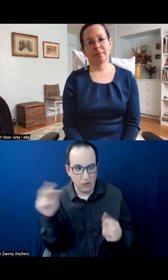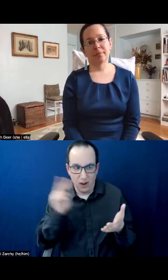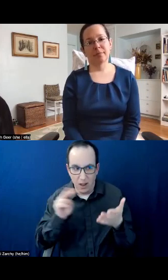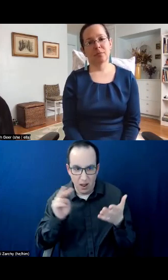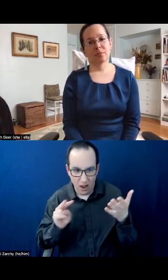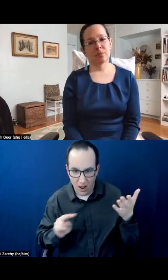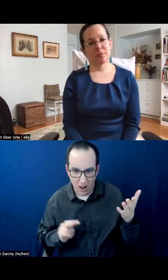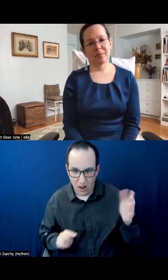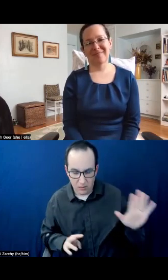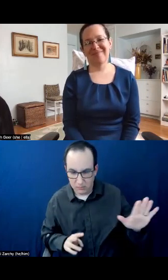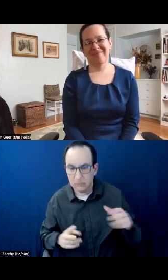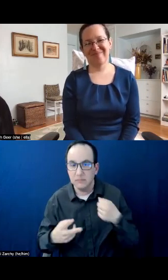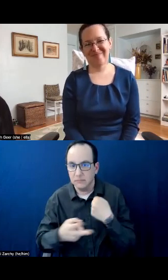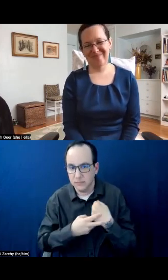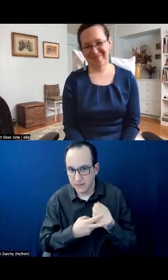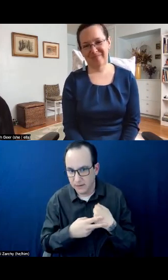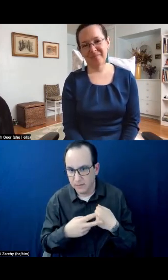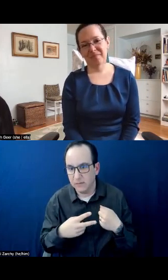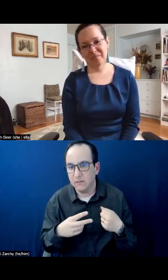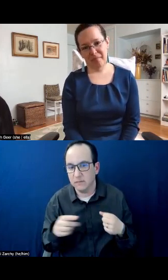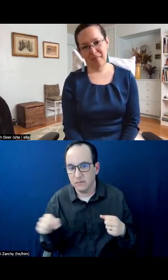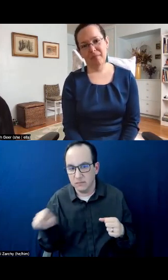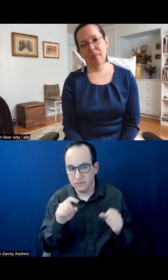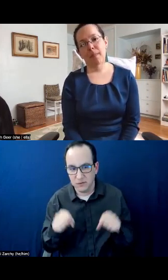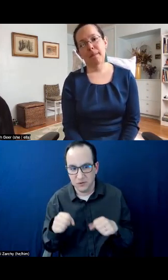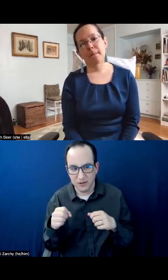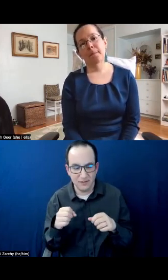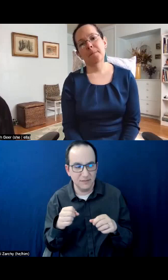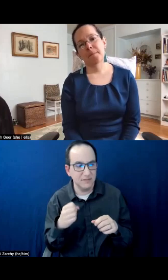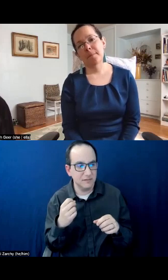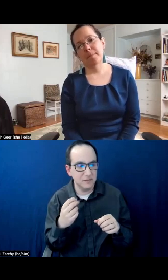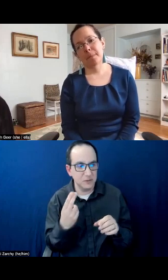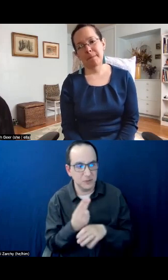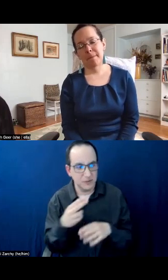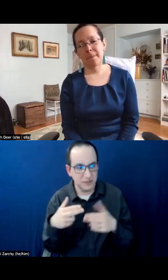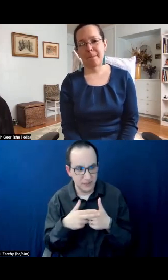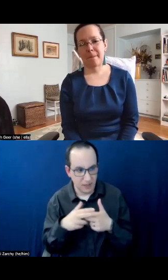So goals for syntax. I won't read all of this or go into all of this.